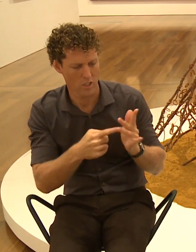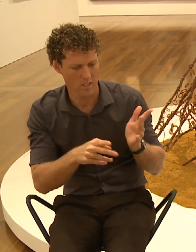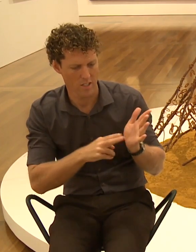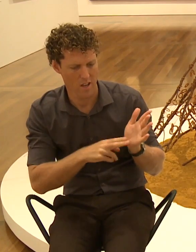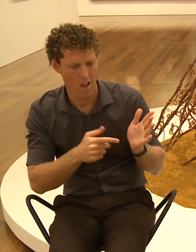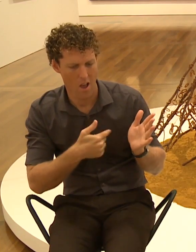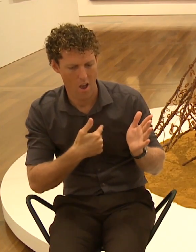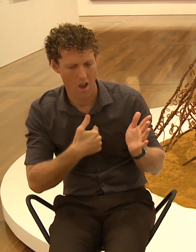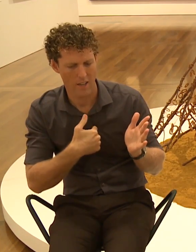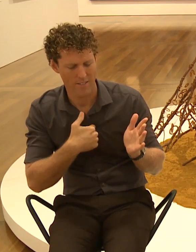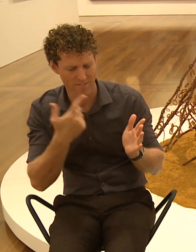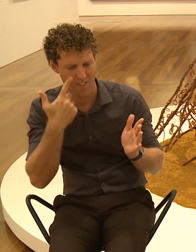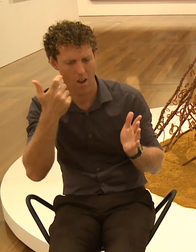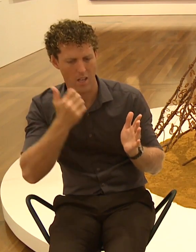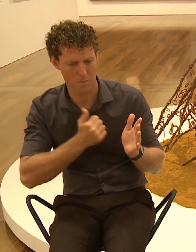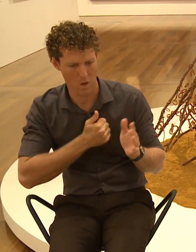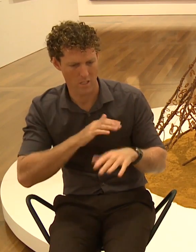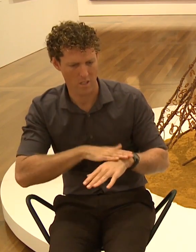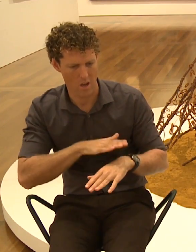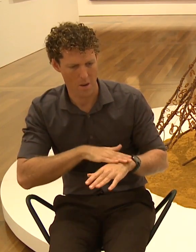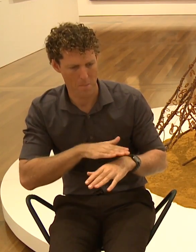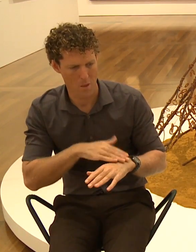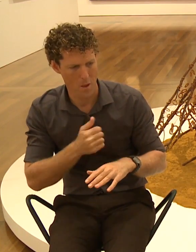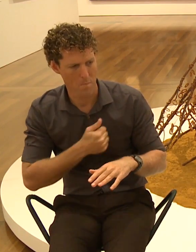make time, and my work is,